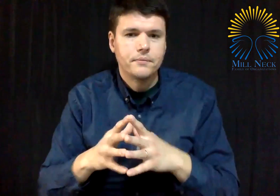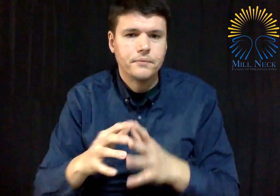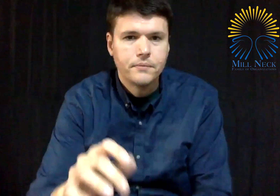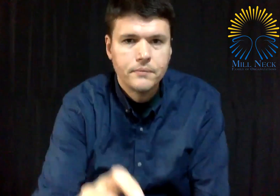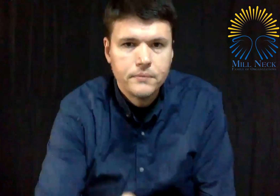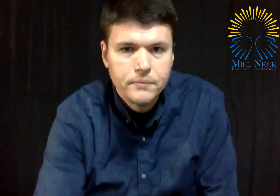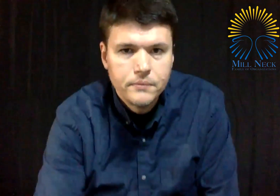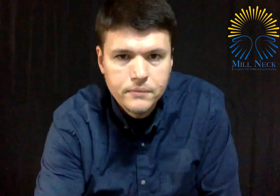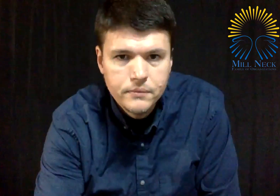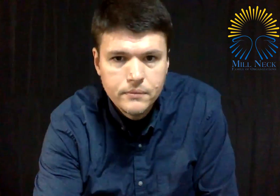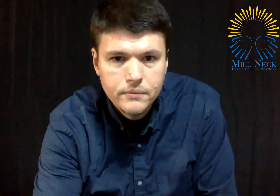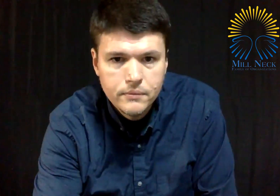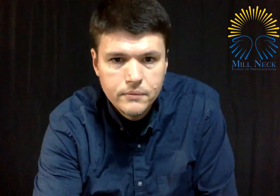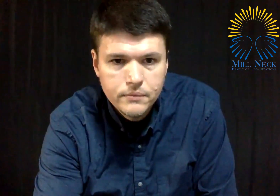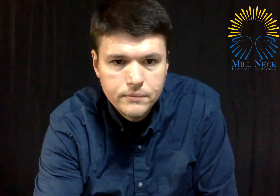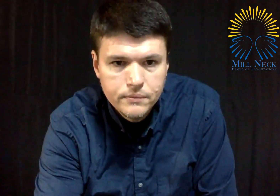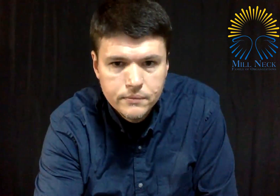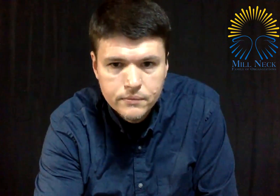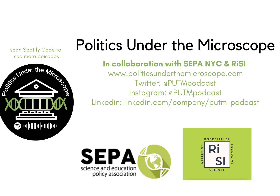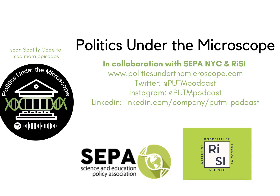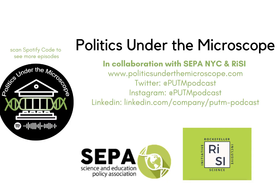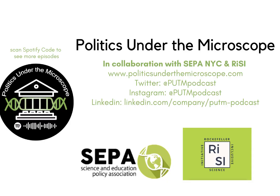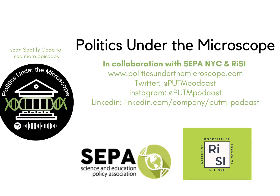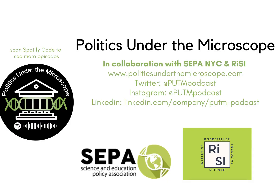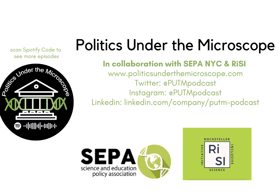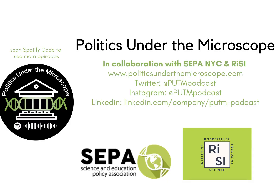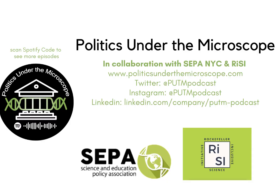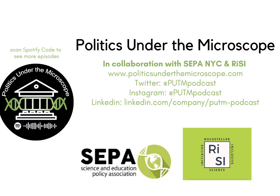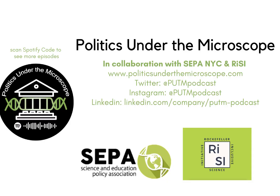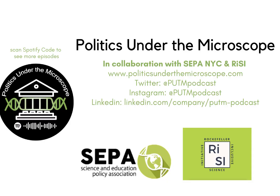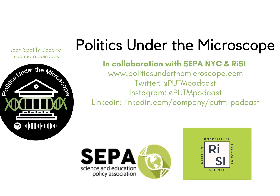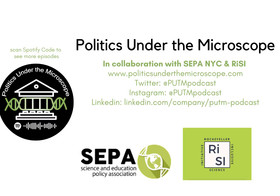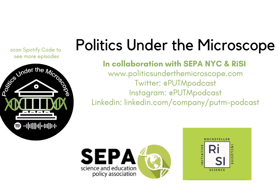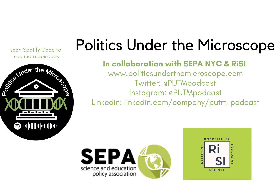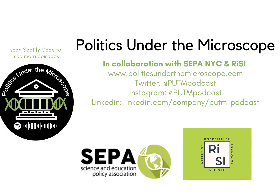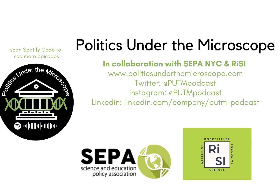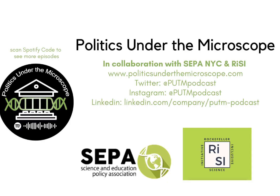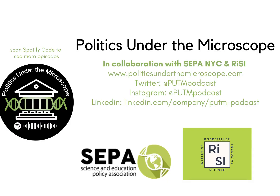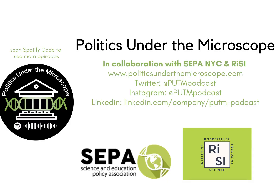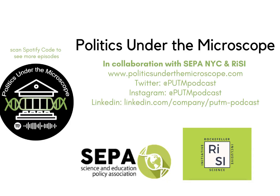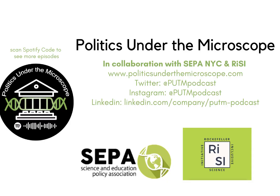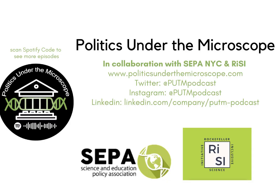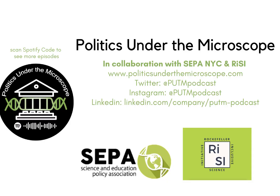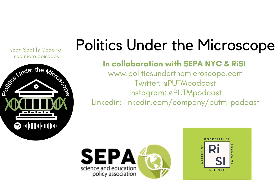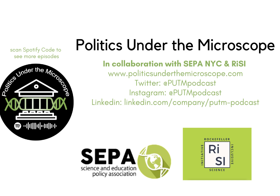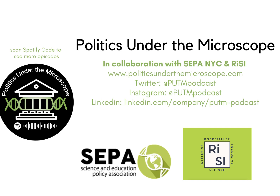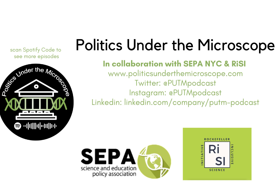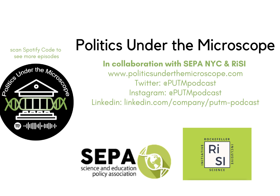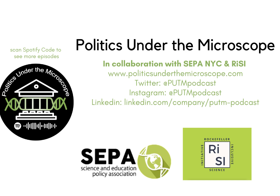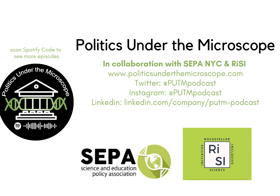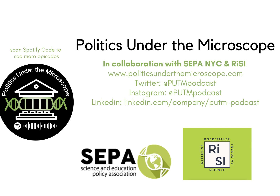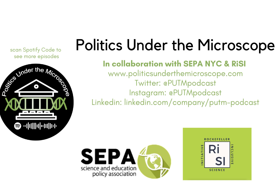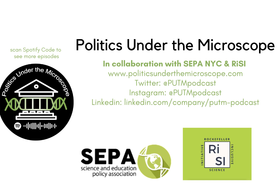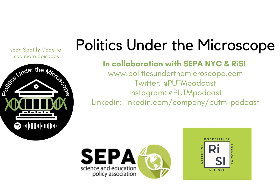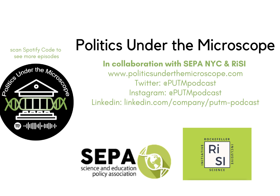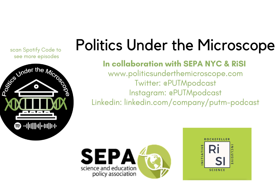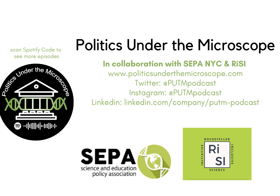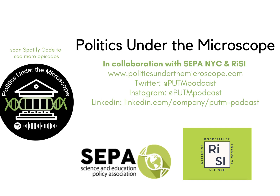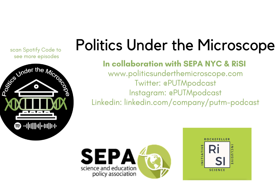The recording has stopped. Politics Under the Microscope would like to thank the National Science Policy Network,